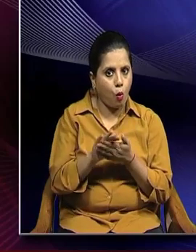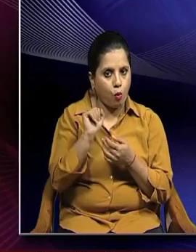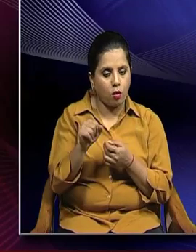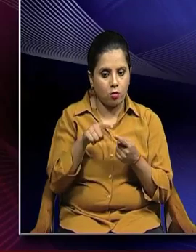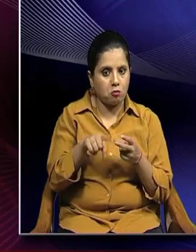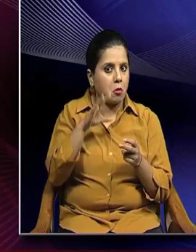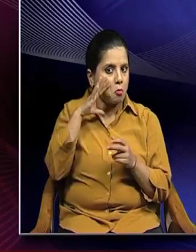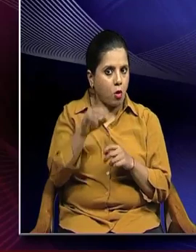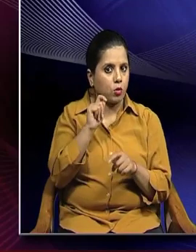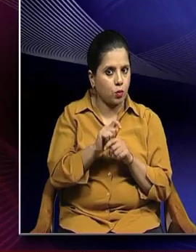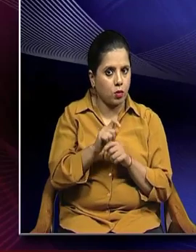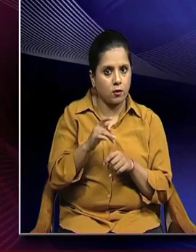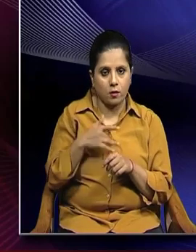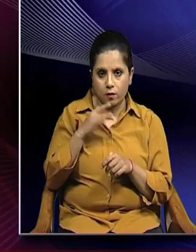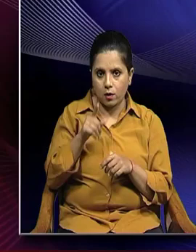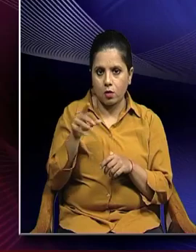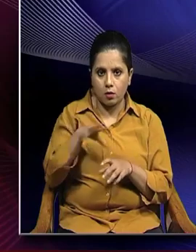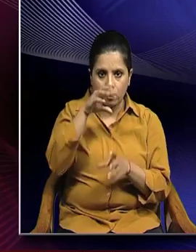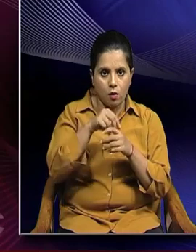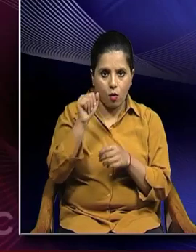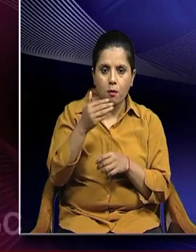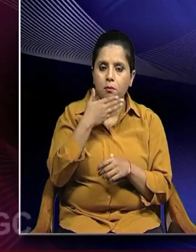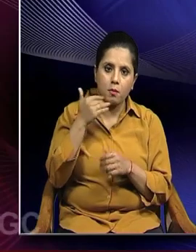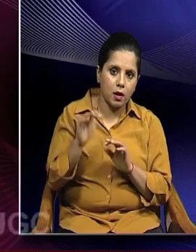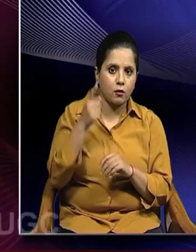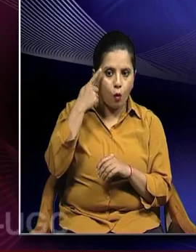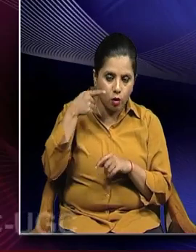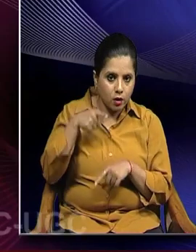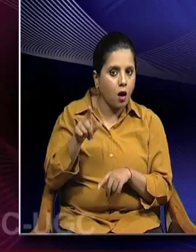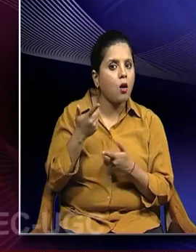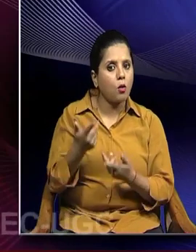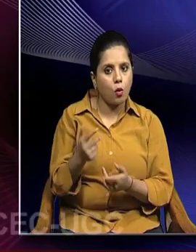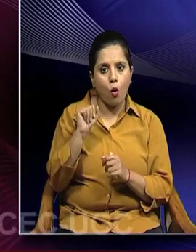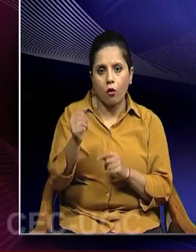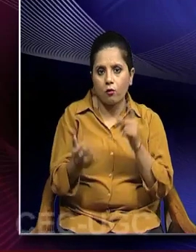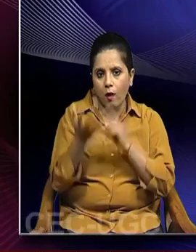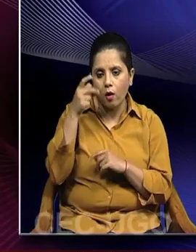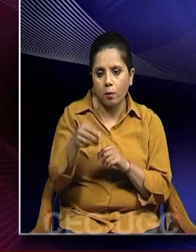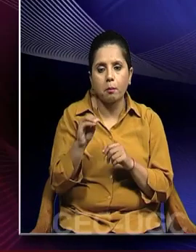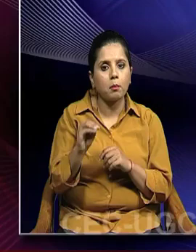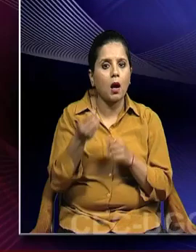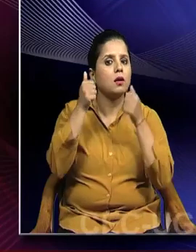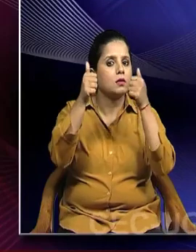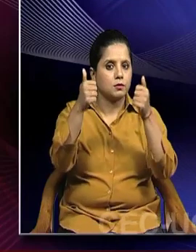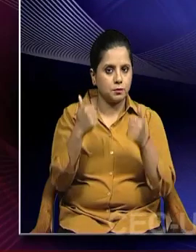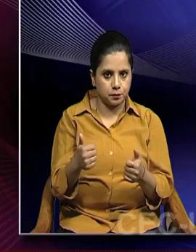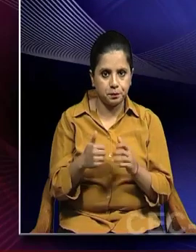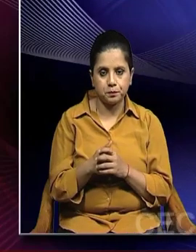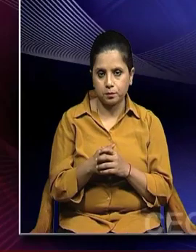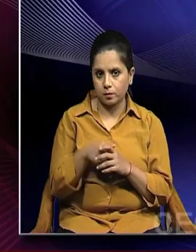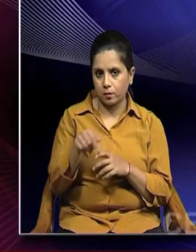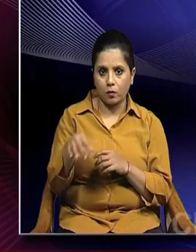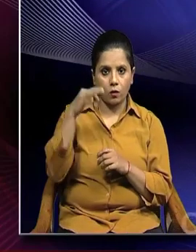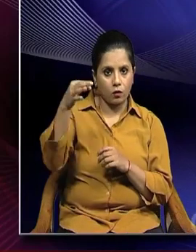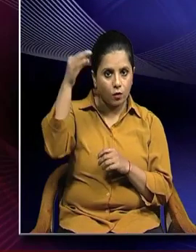important, and they contribute their best for finding the better results. So, in